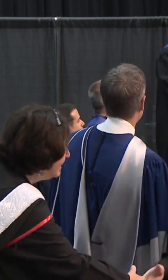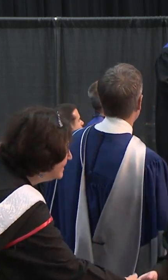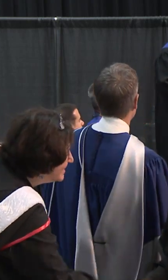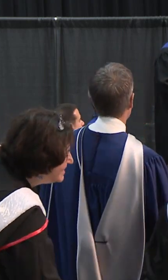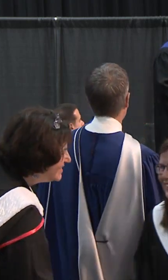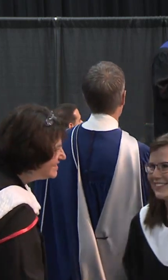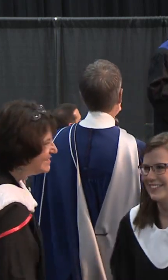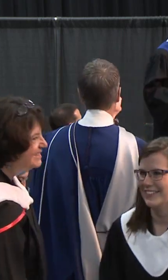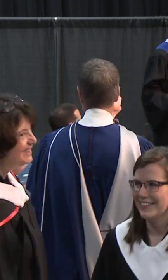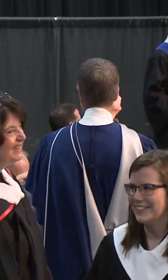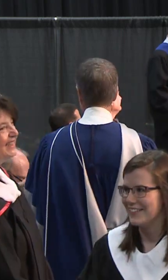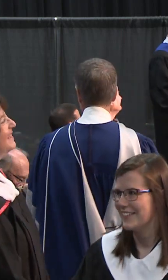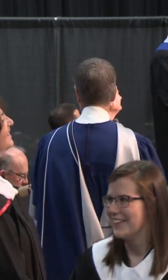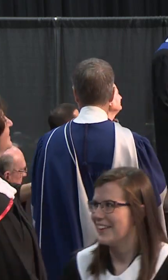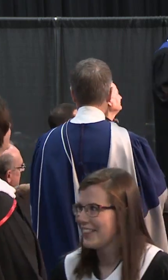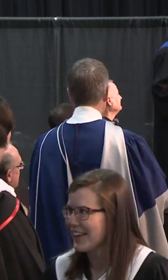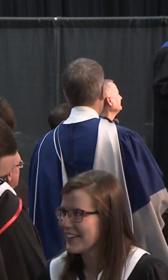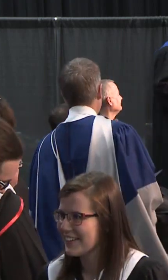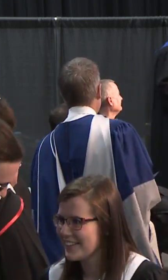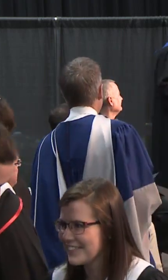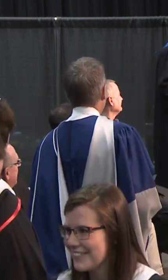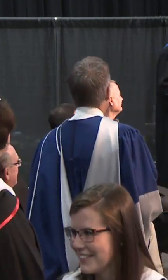Jornay Jackson.